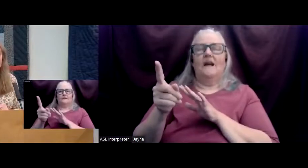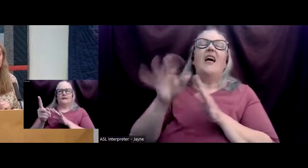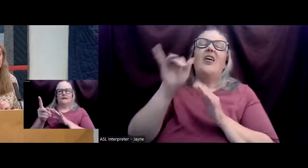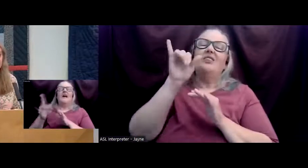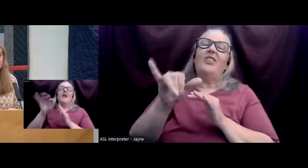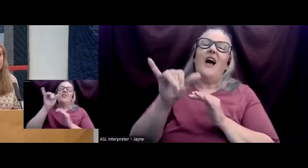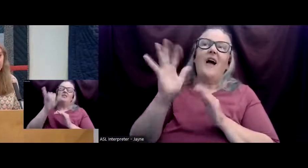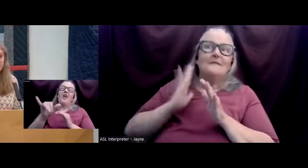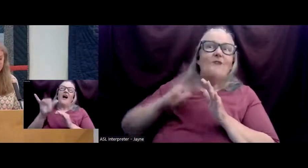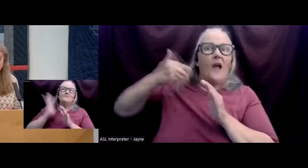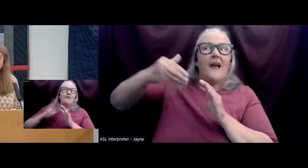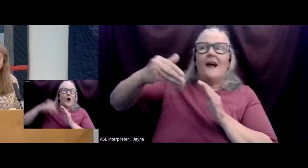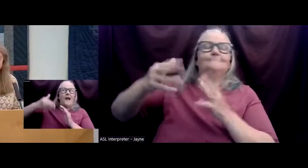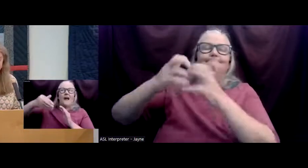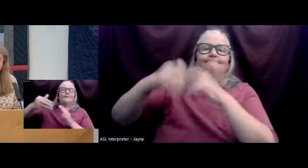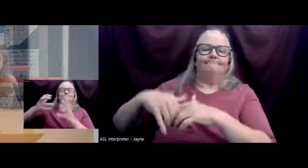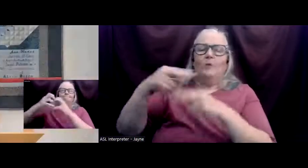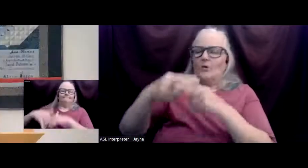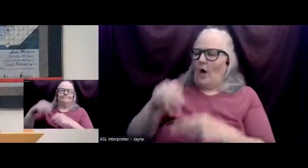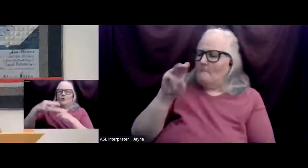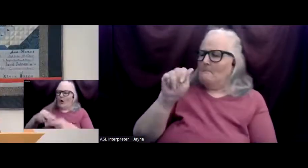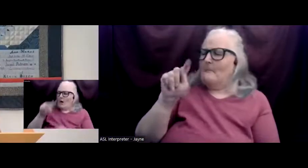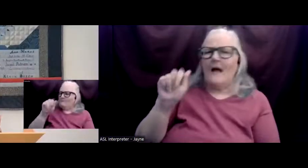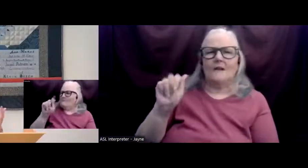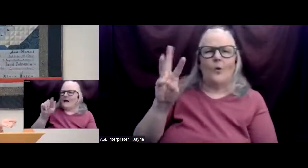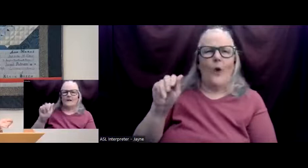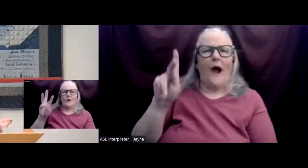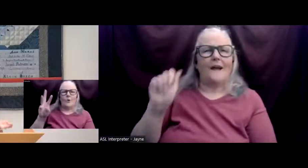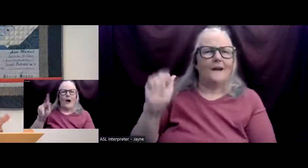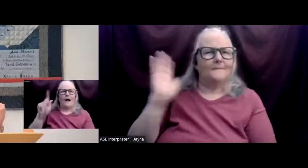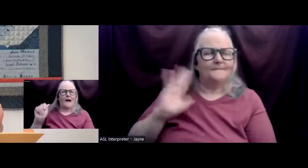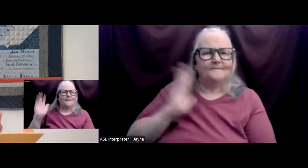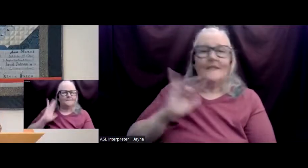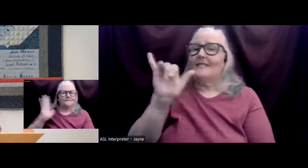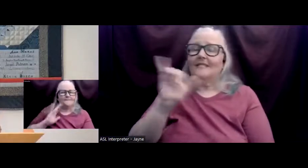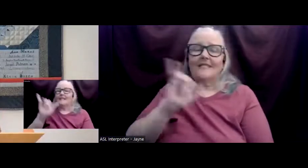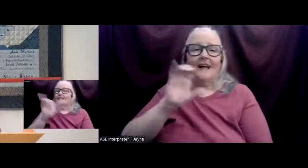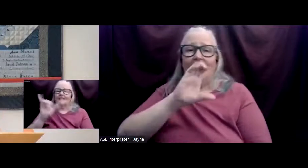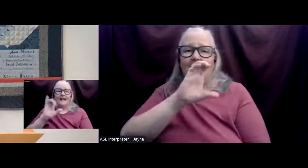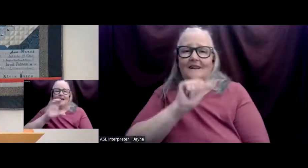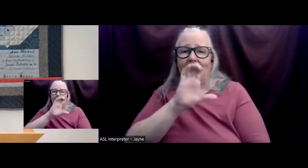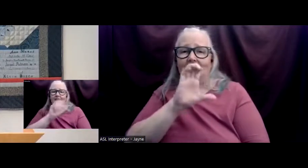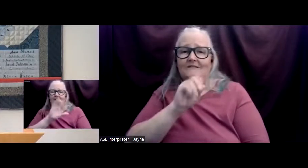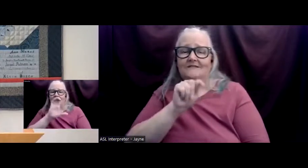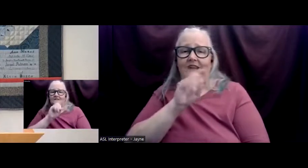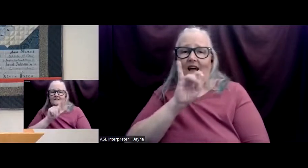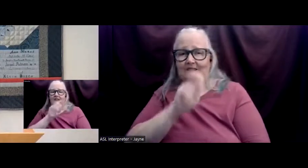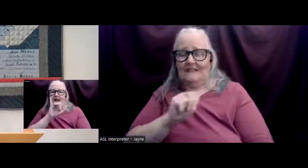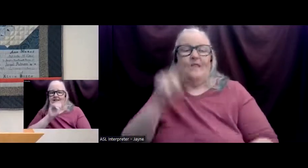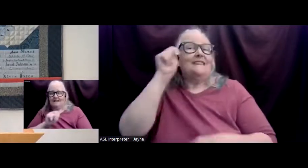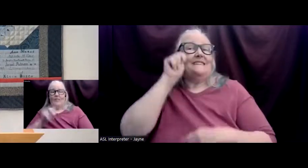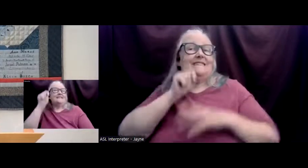discontinued, called Matawaka. Just like at Catoctin, the teen group would have a cabin to